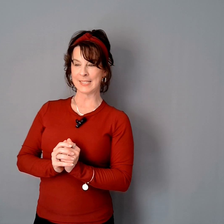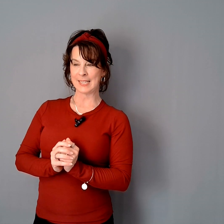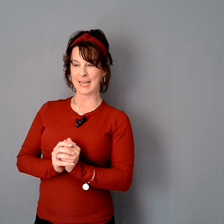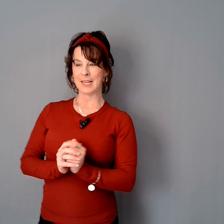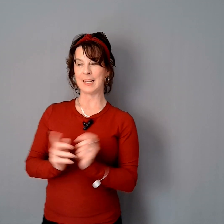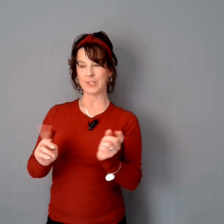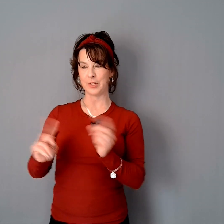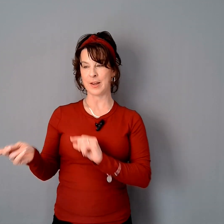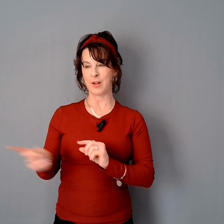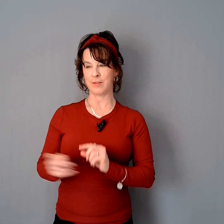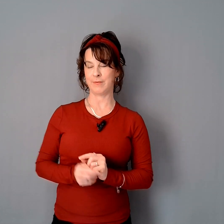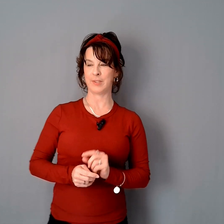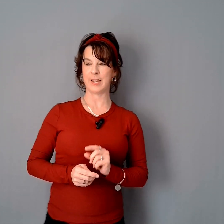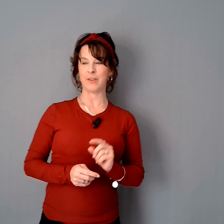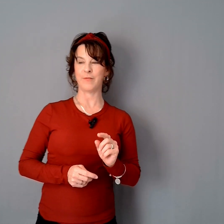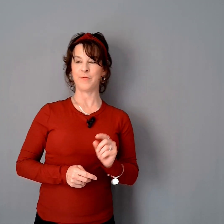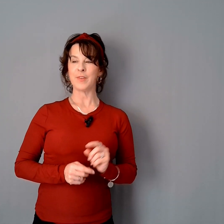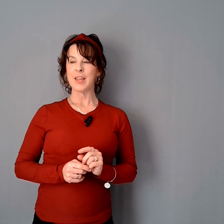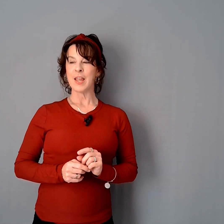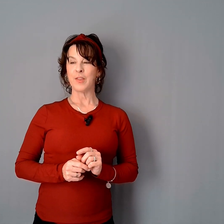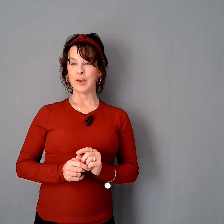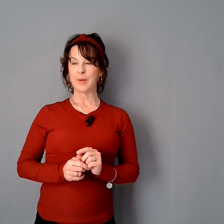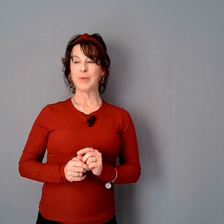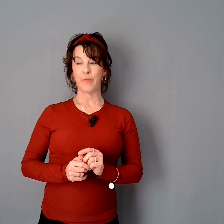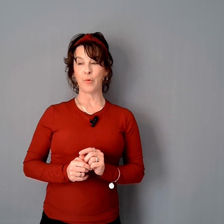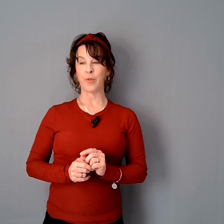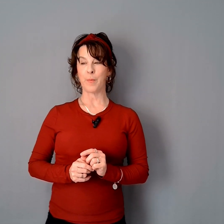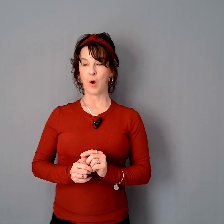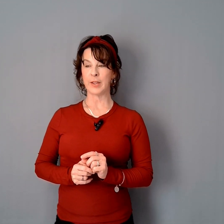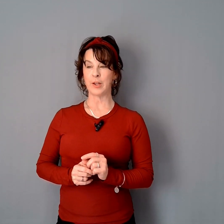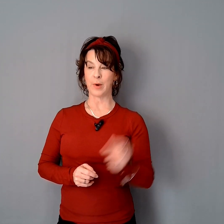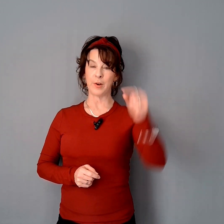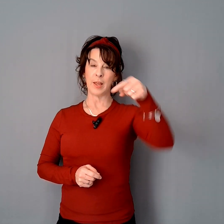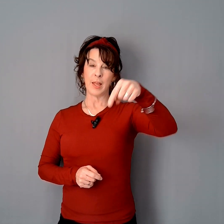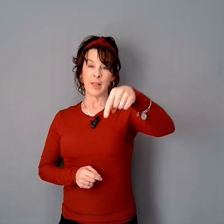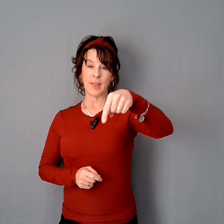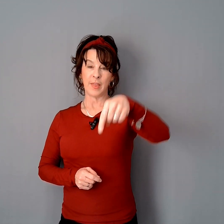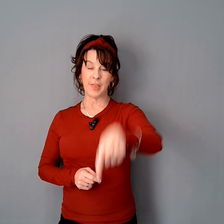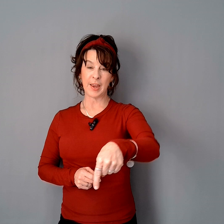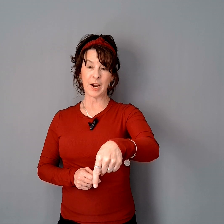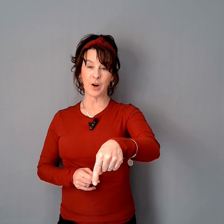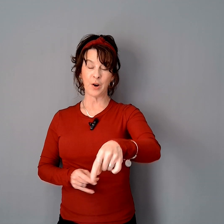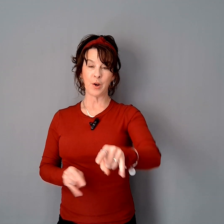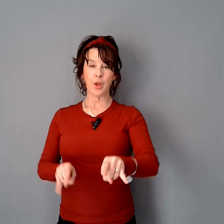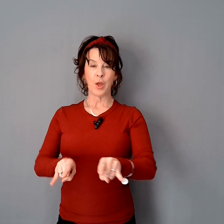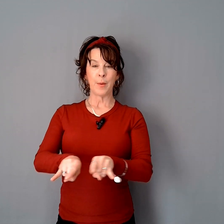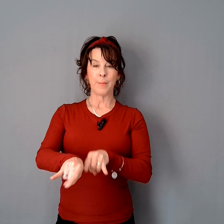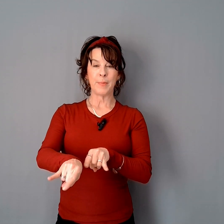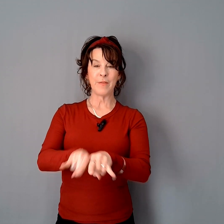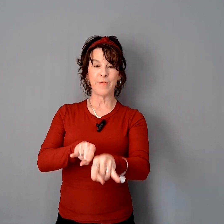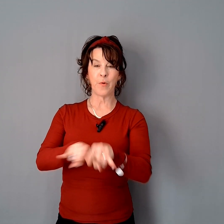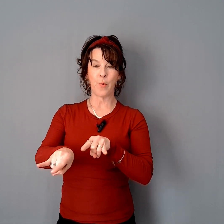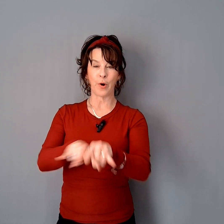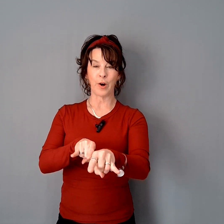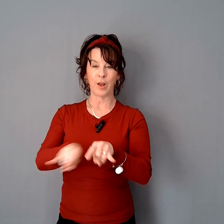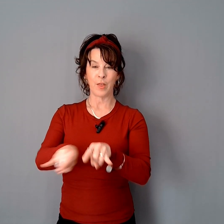Next, let's do that all together. There before the mocking crowd. There before